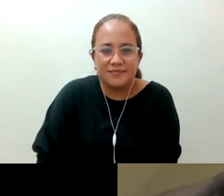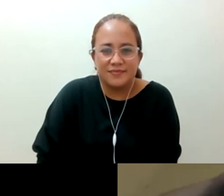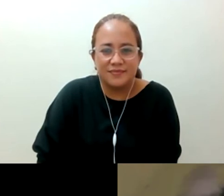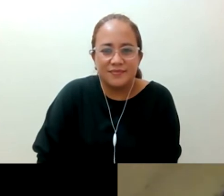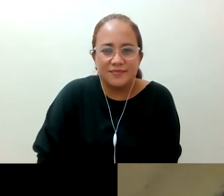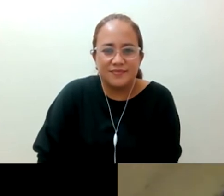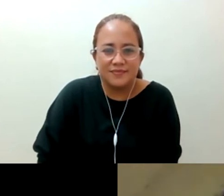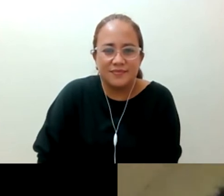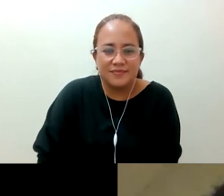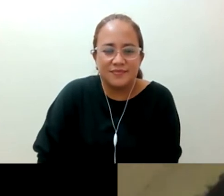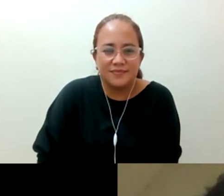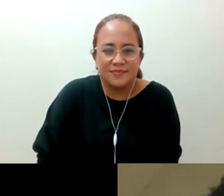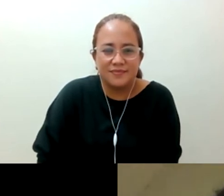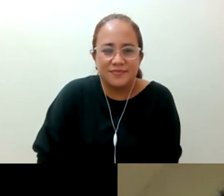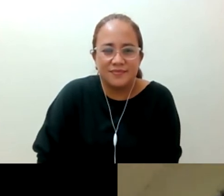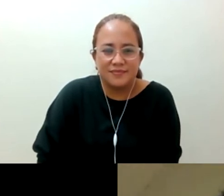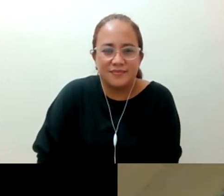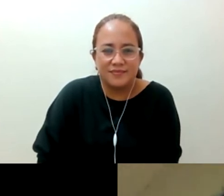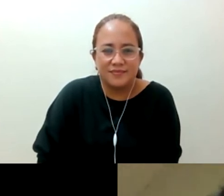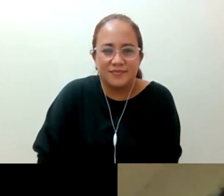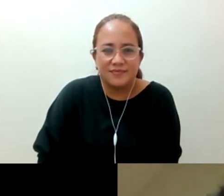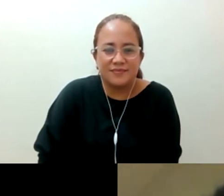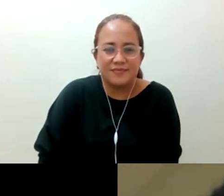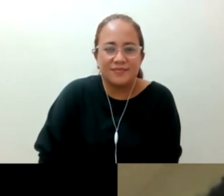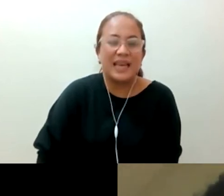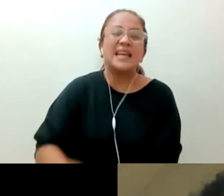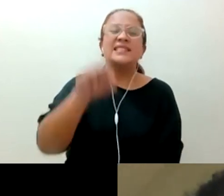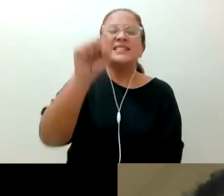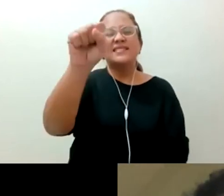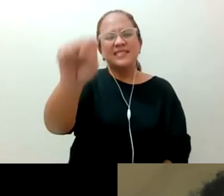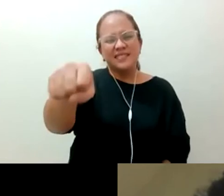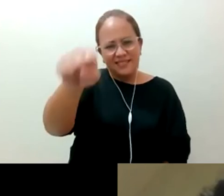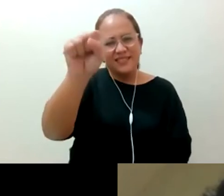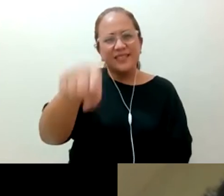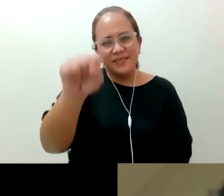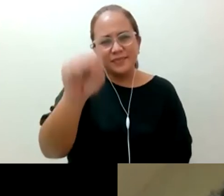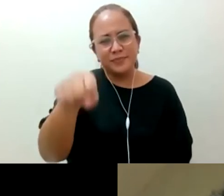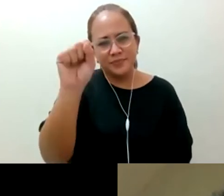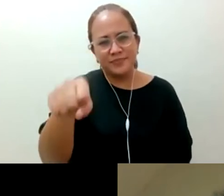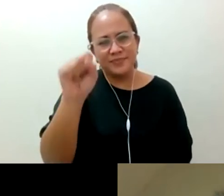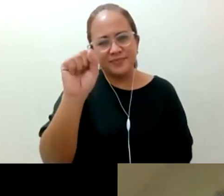start putting combinations, it might be different. Yeah, the